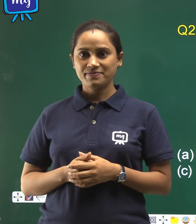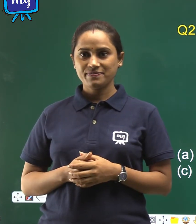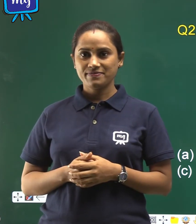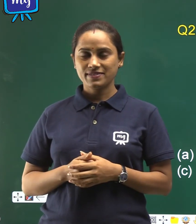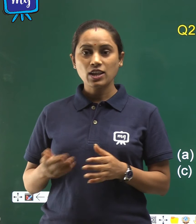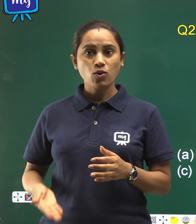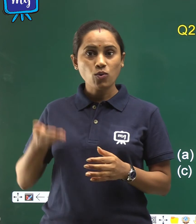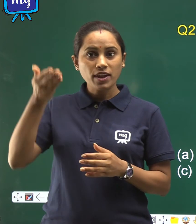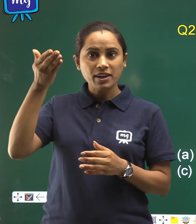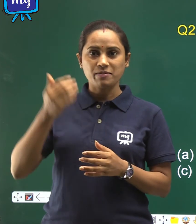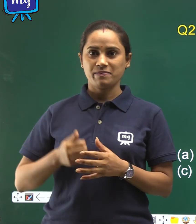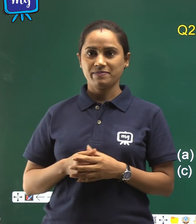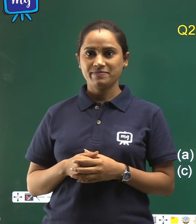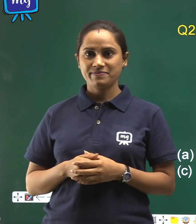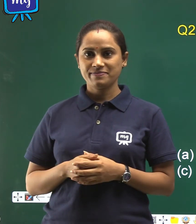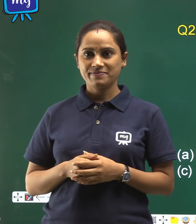growing up.